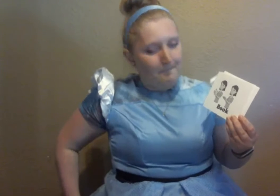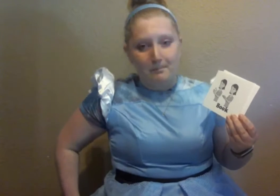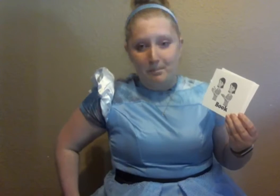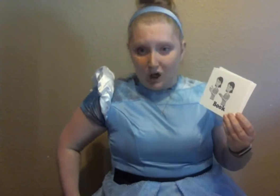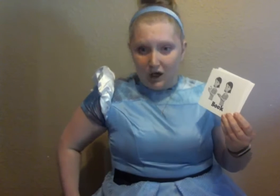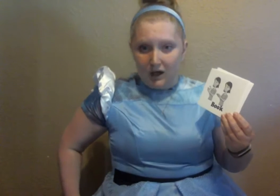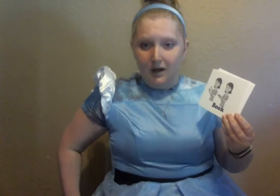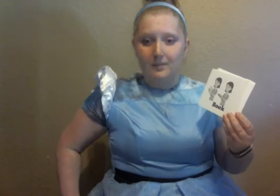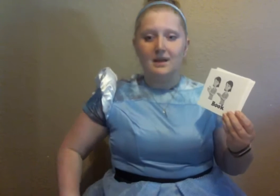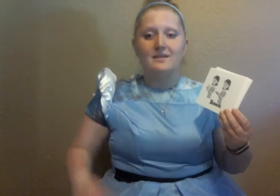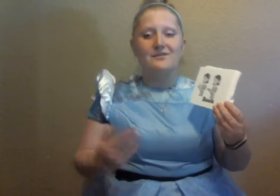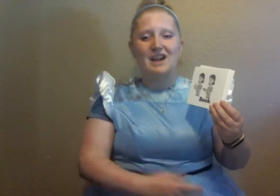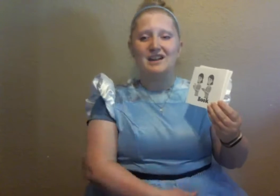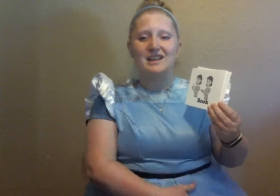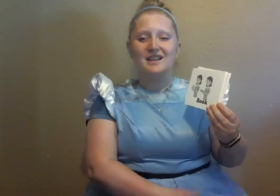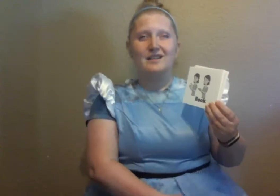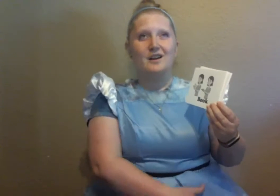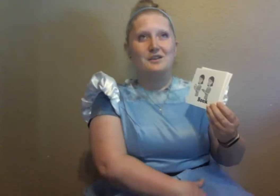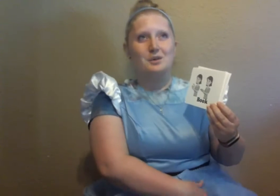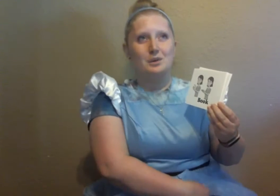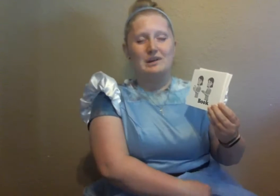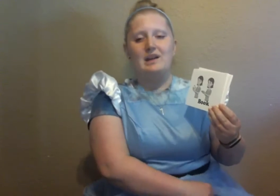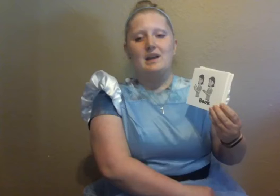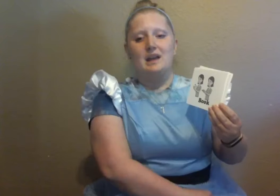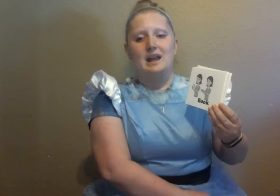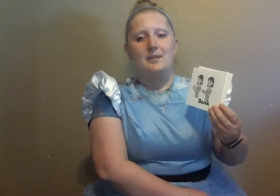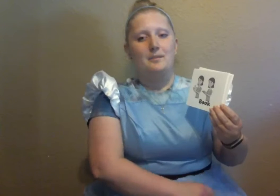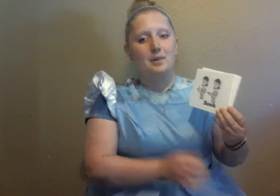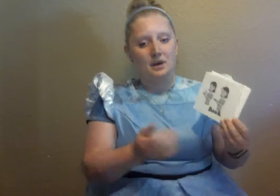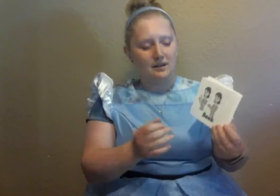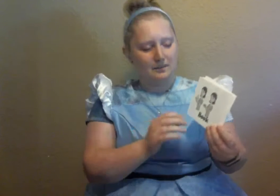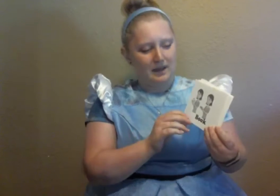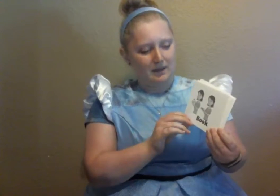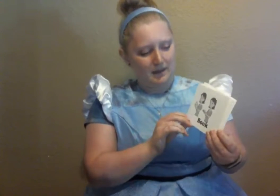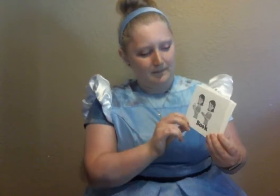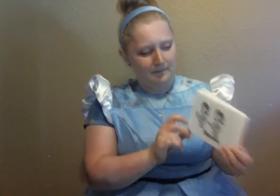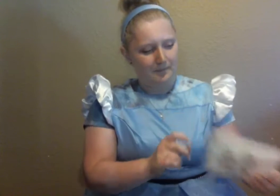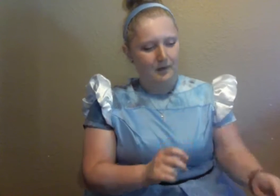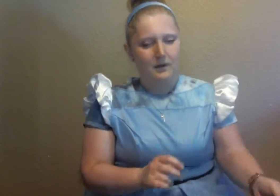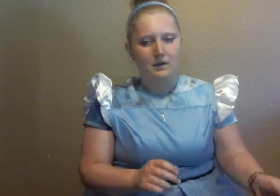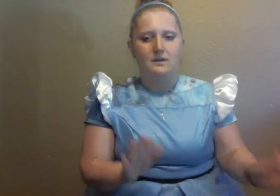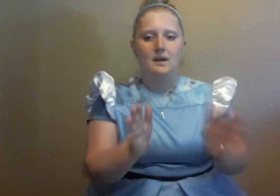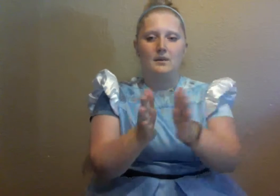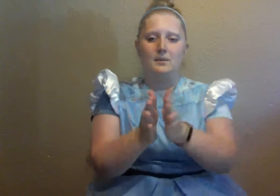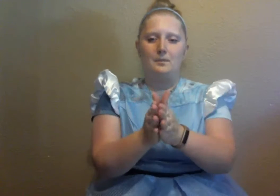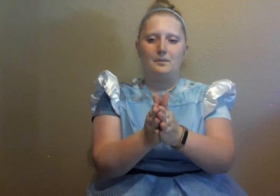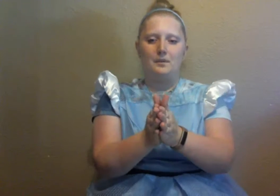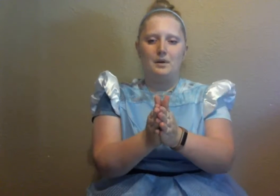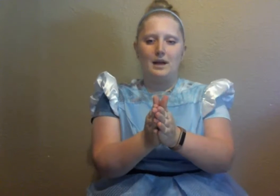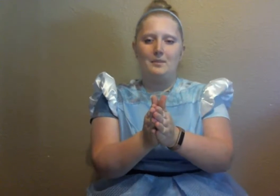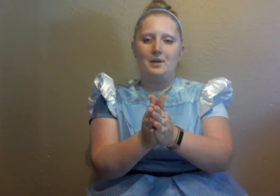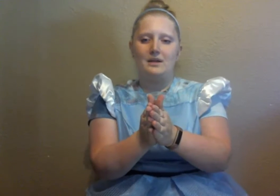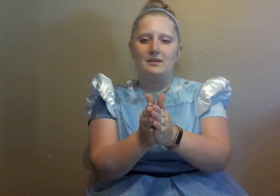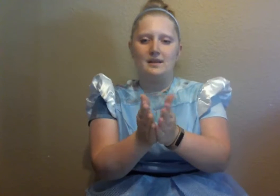book, because fairy tales are all told in books mainly. So, clap your hands